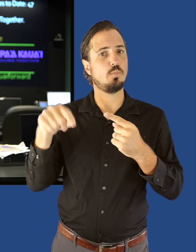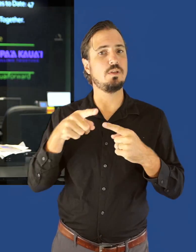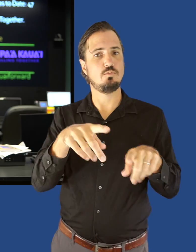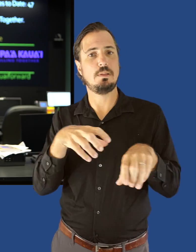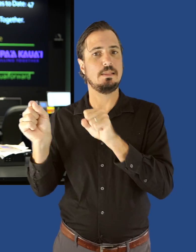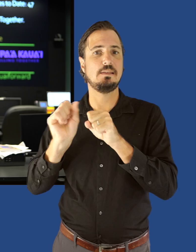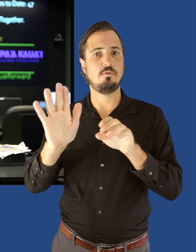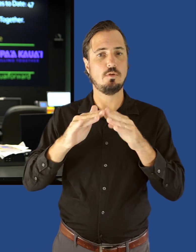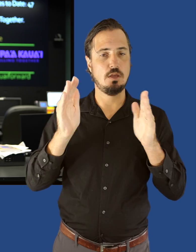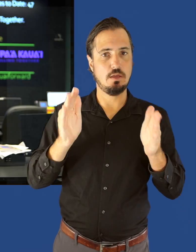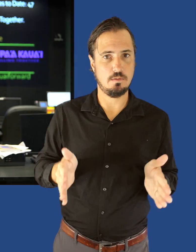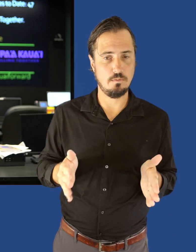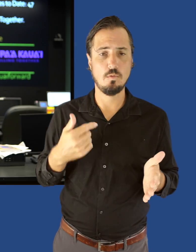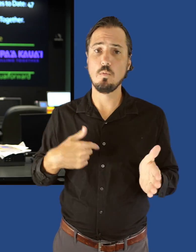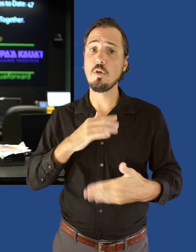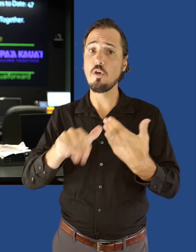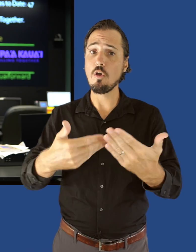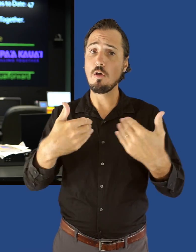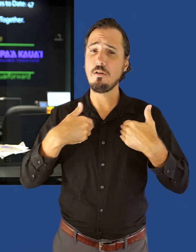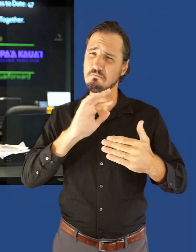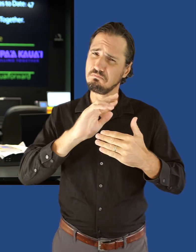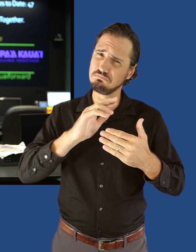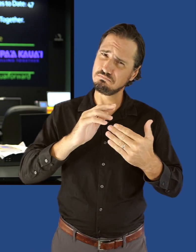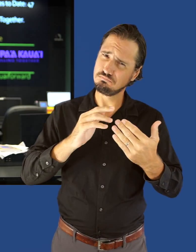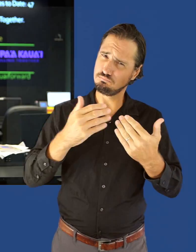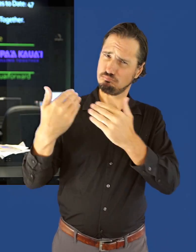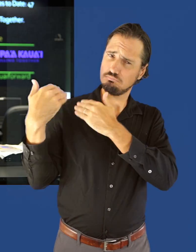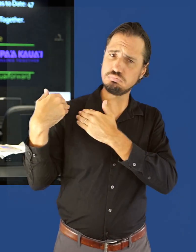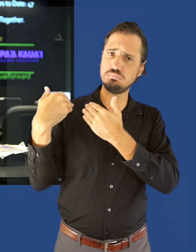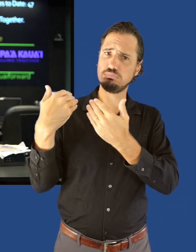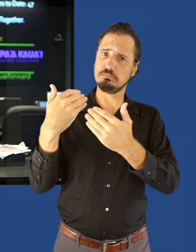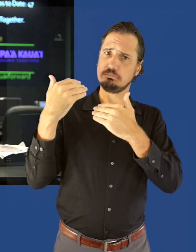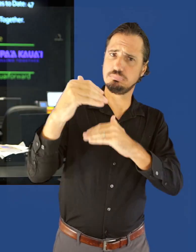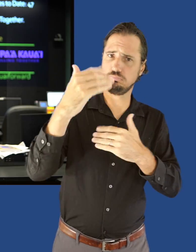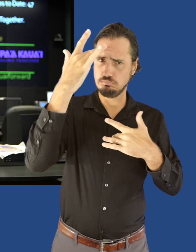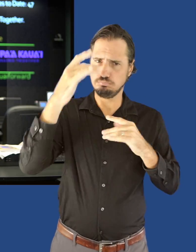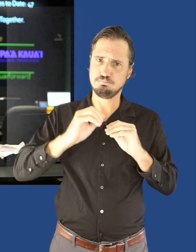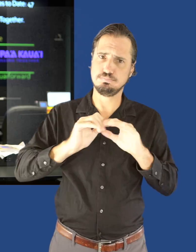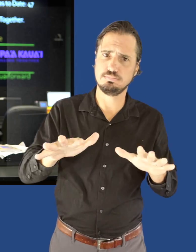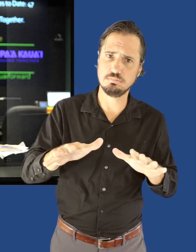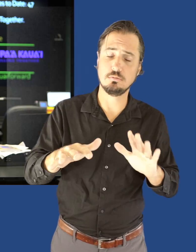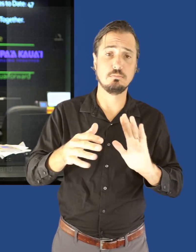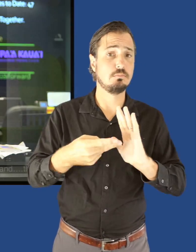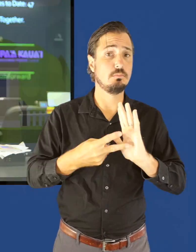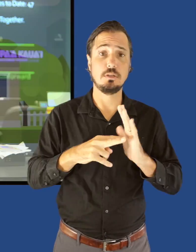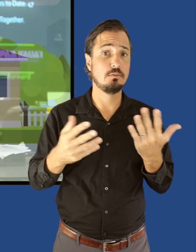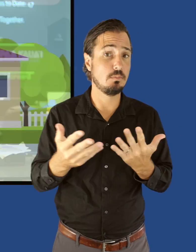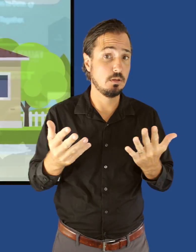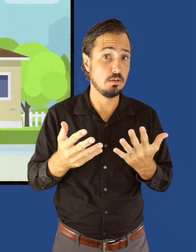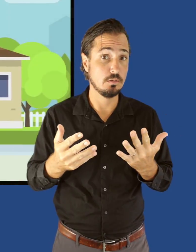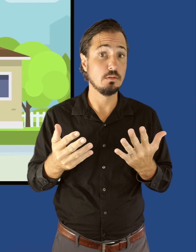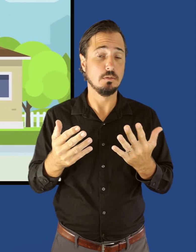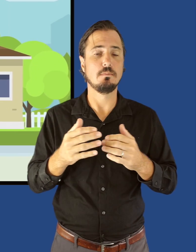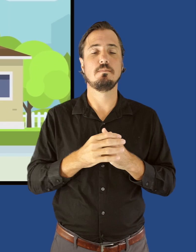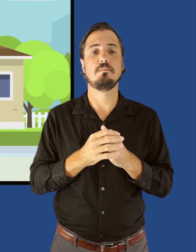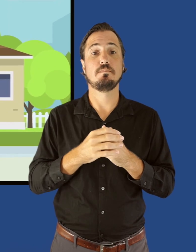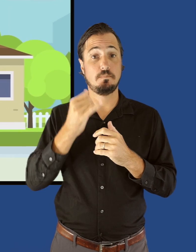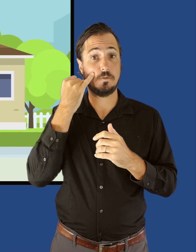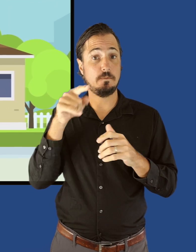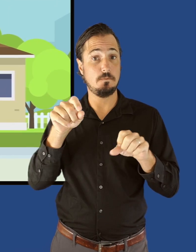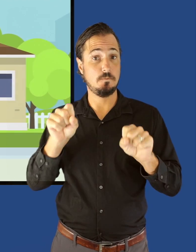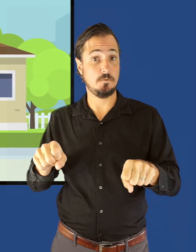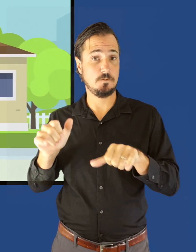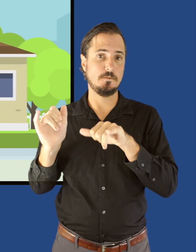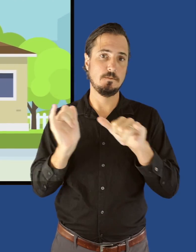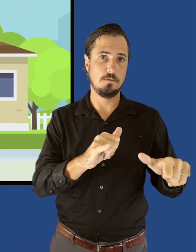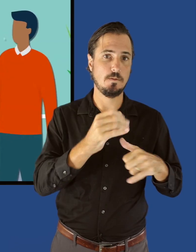We each have a role to play in mitigating the spread of COVID-19 on our island. That means stay home as